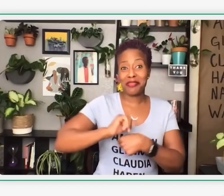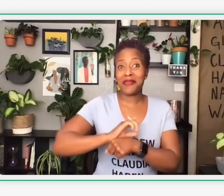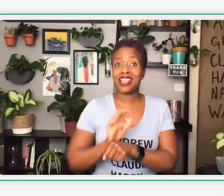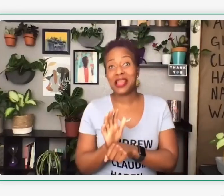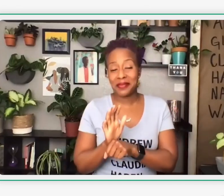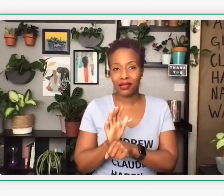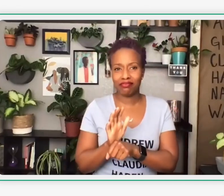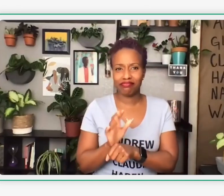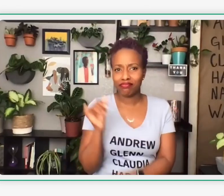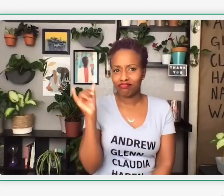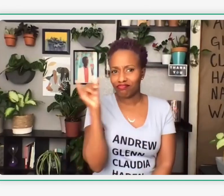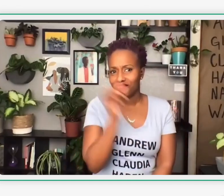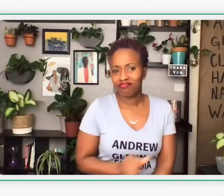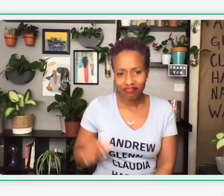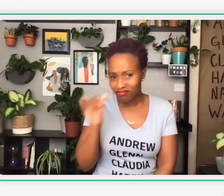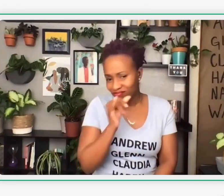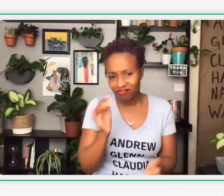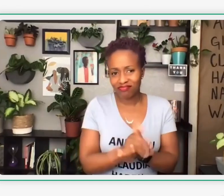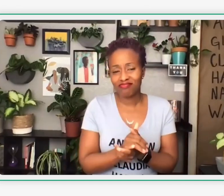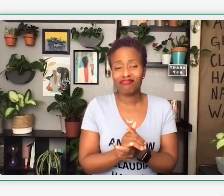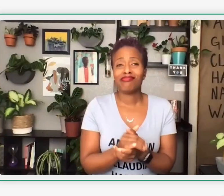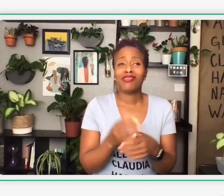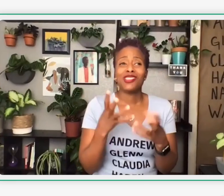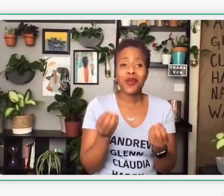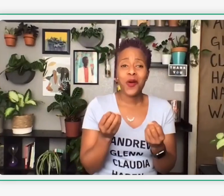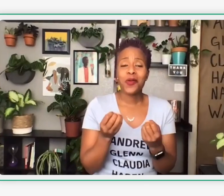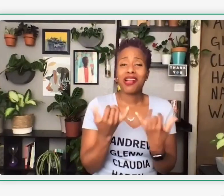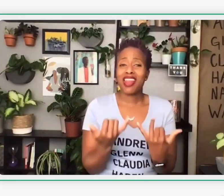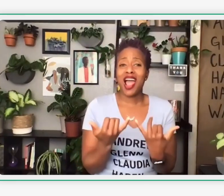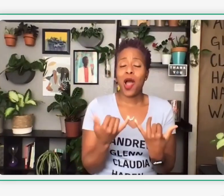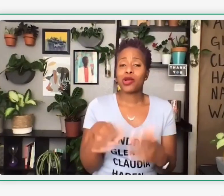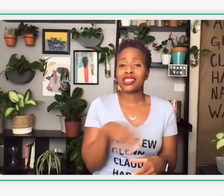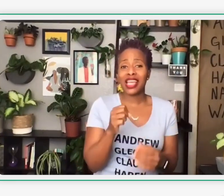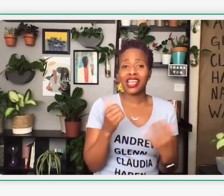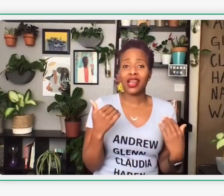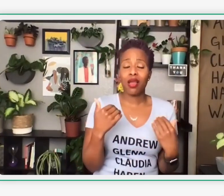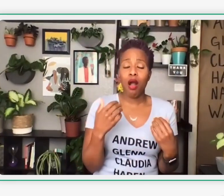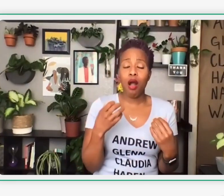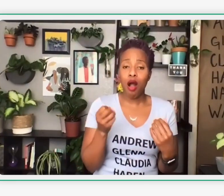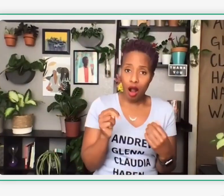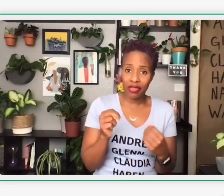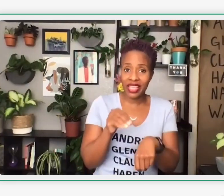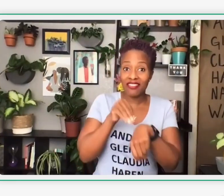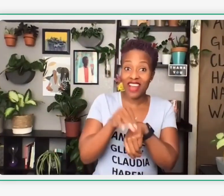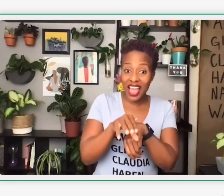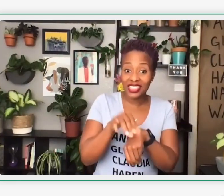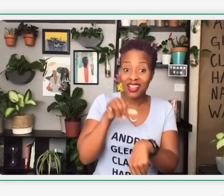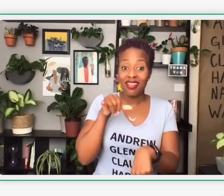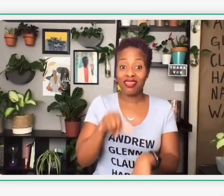2,000 jobs during this pandemic. She has actually been taken.